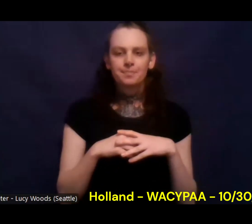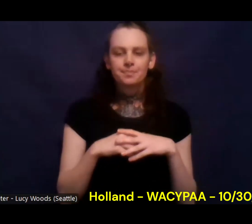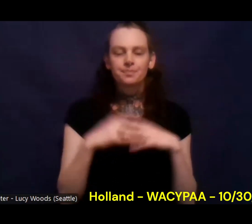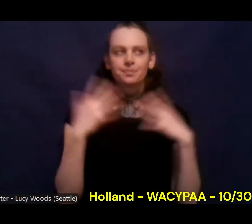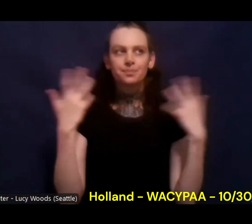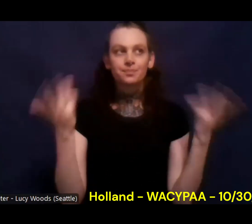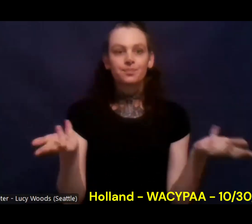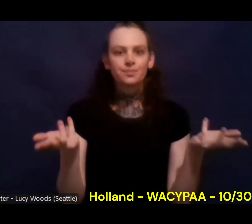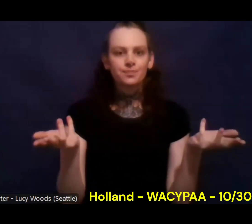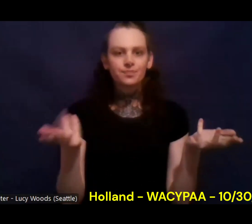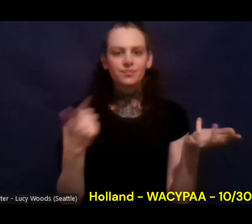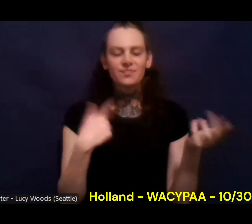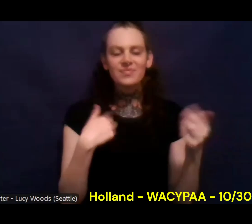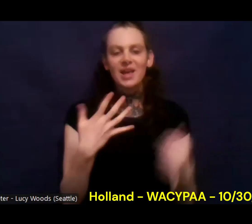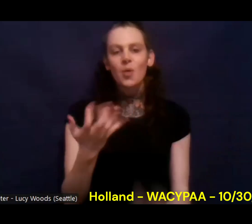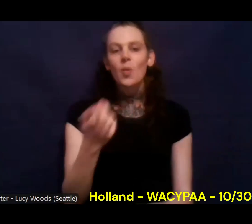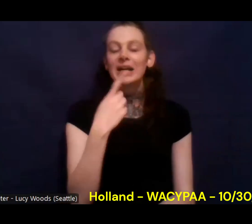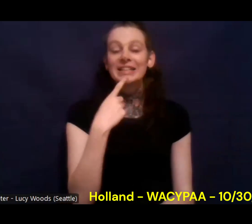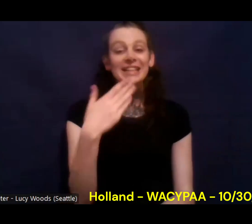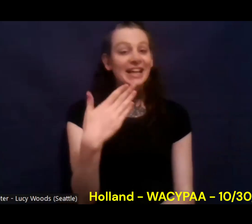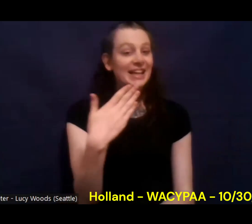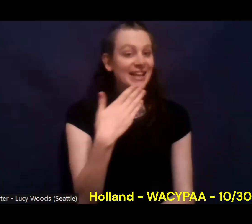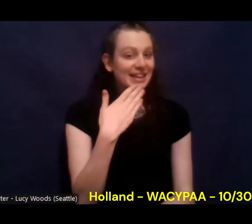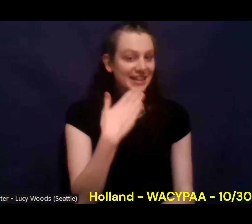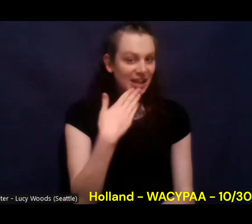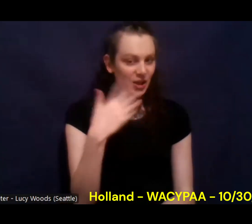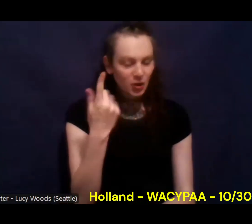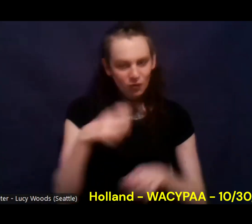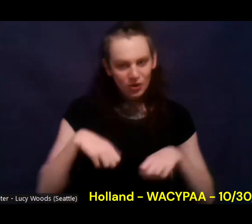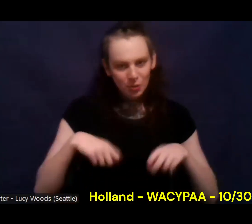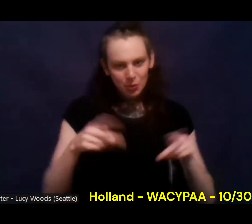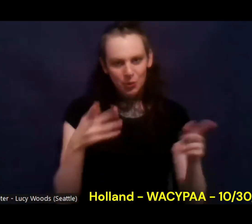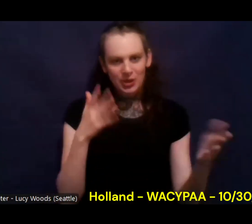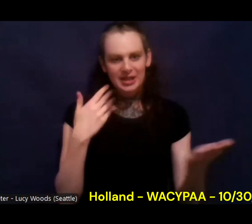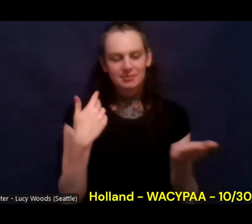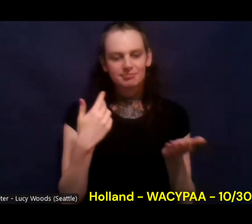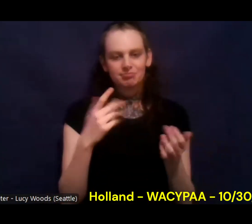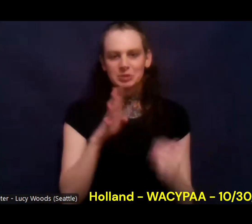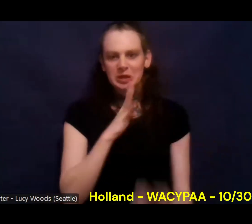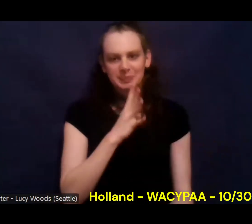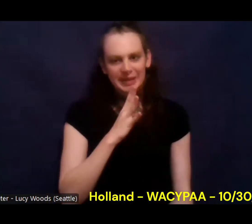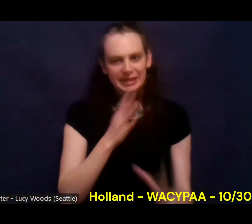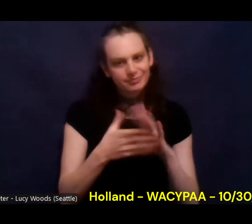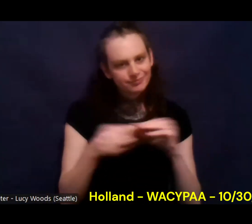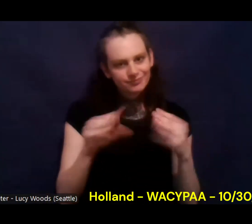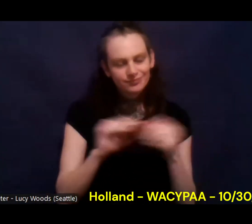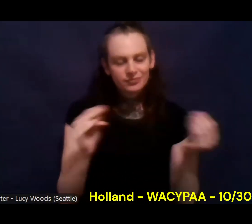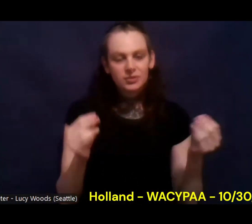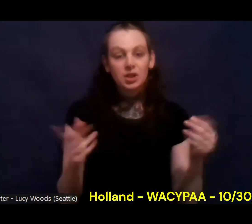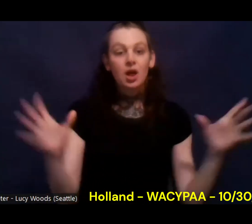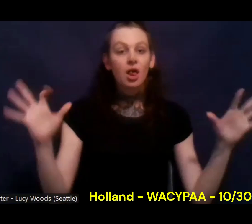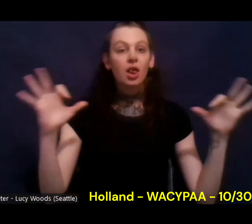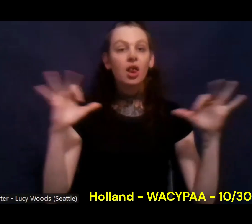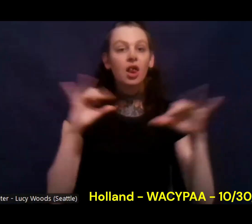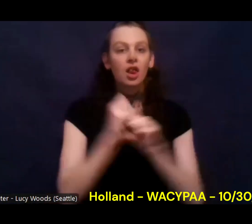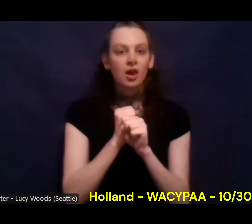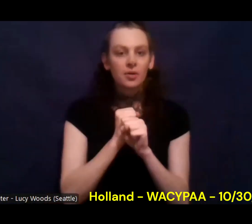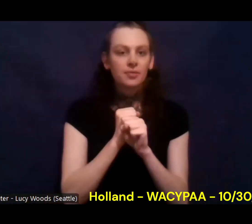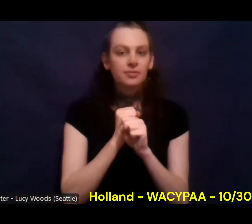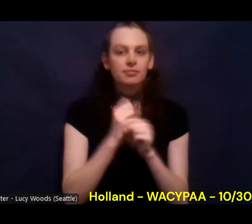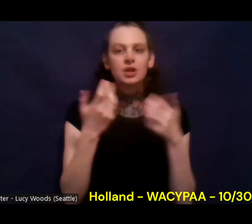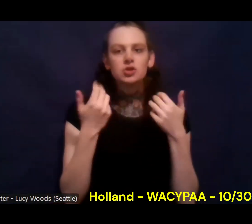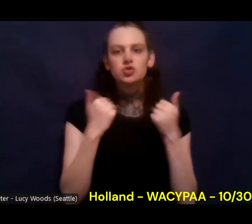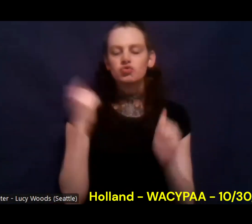I want to say thank you guys for giving me the opportunity to speak. To sum it all up, try to always have a